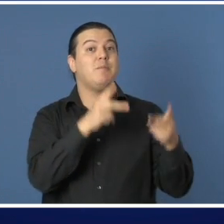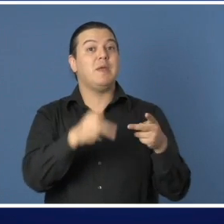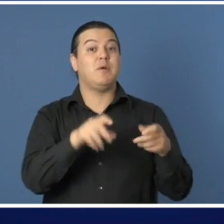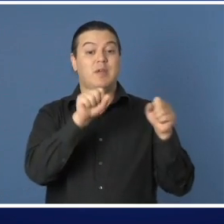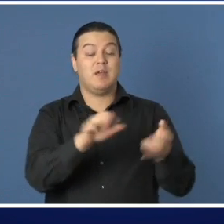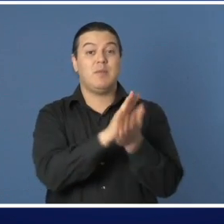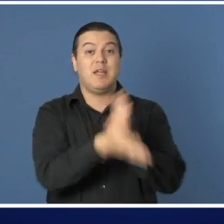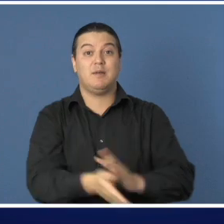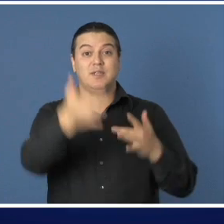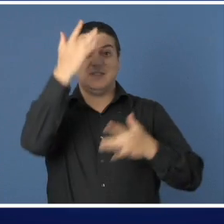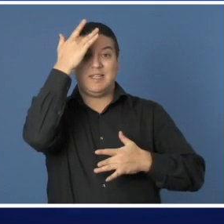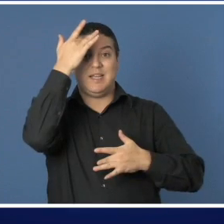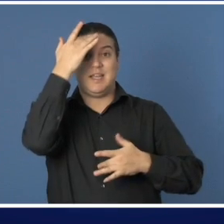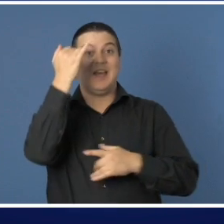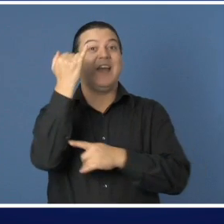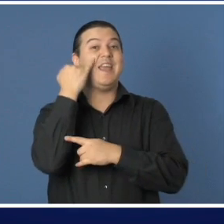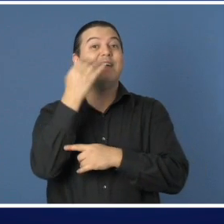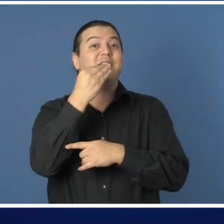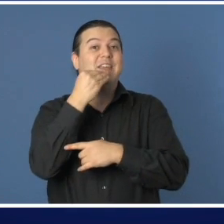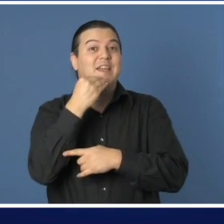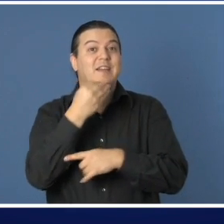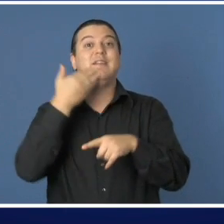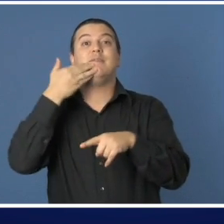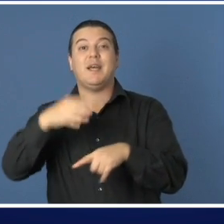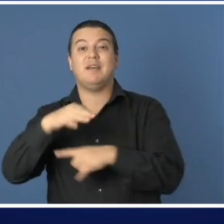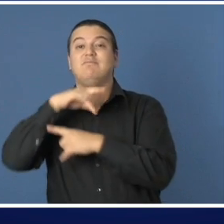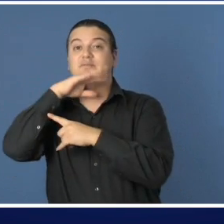by eating a contaminated food.